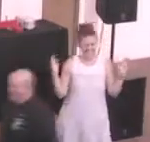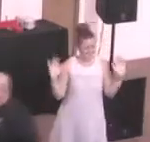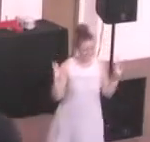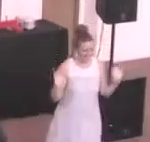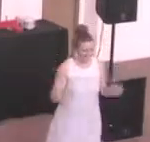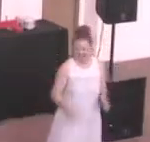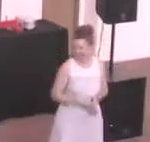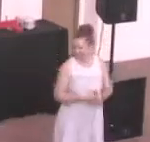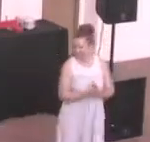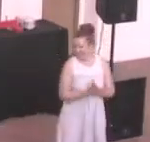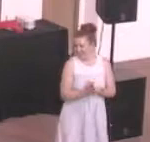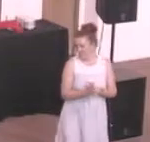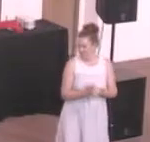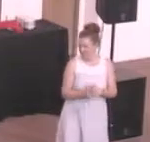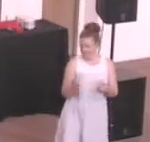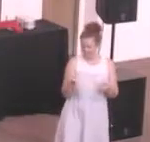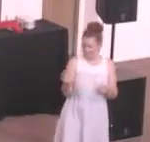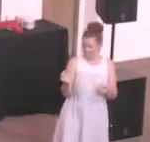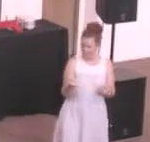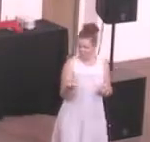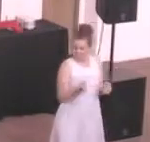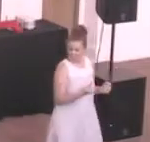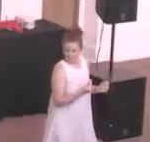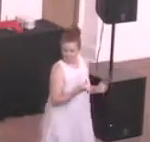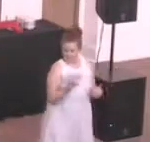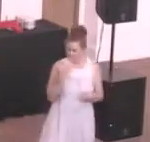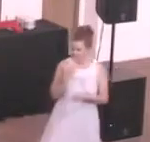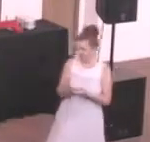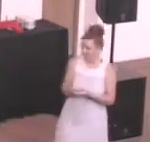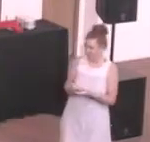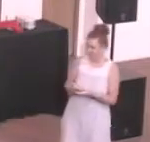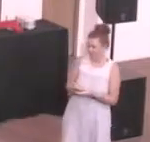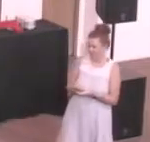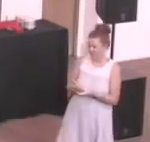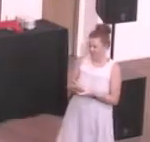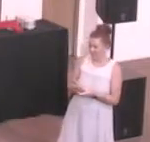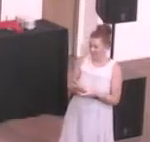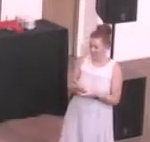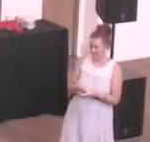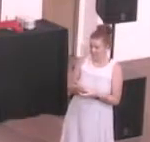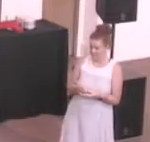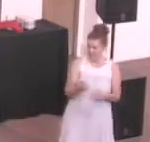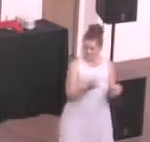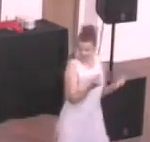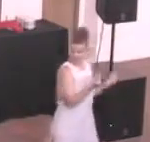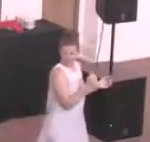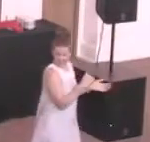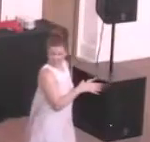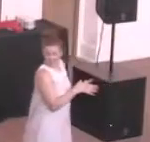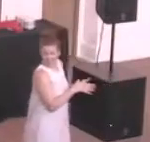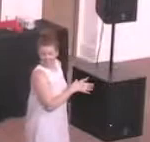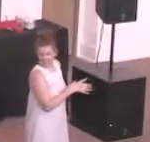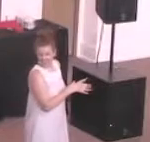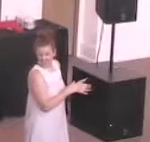All right. How you doing? Good. Like you could do that again?